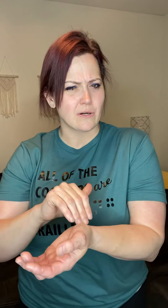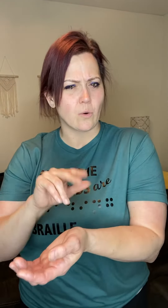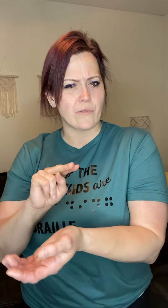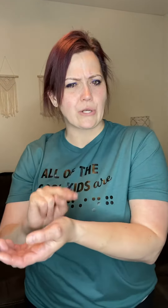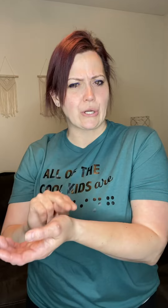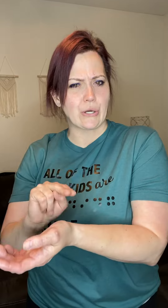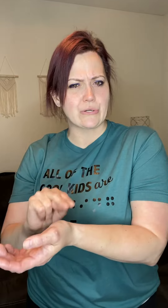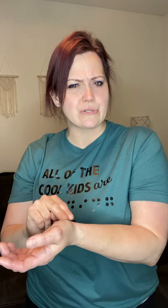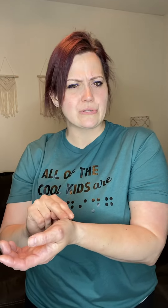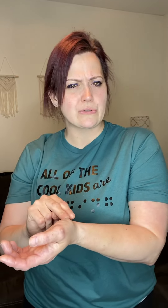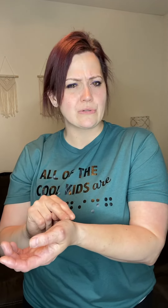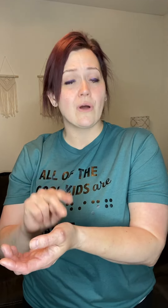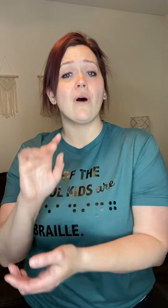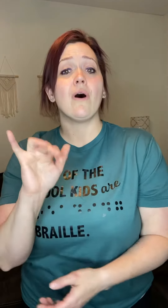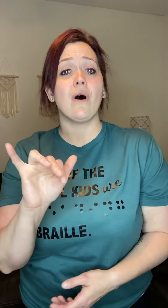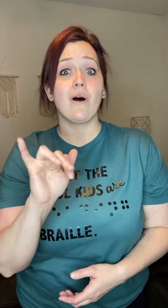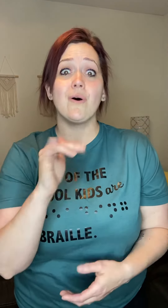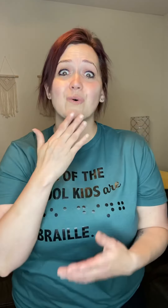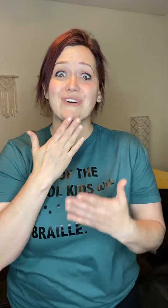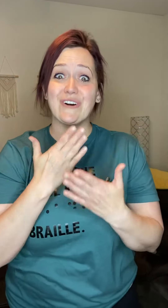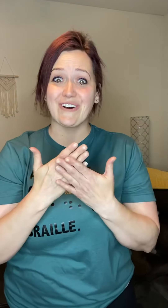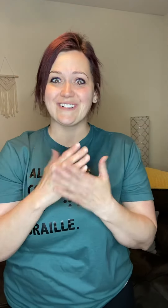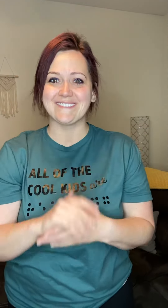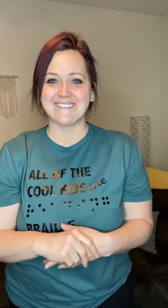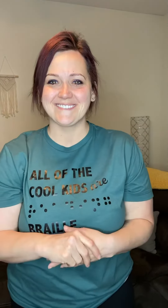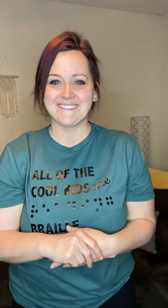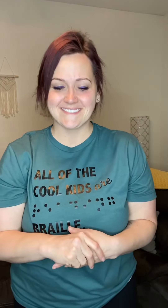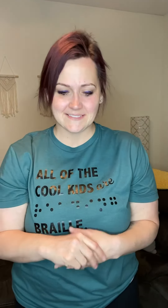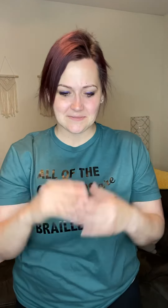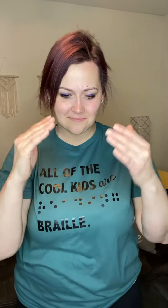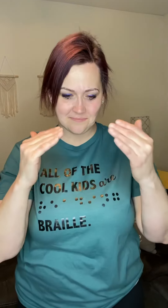or the nurse? Oh, good.